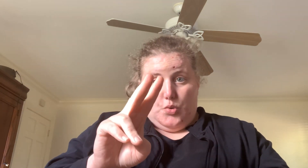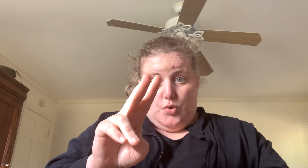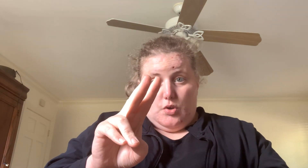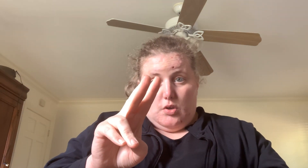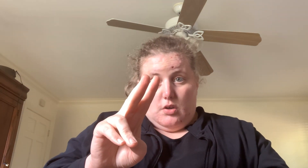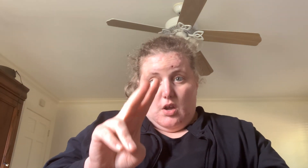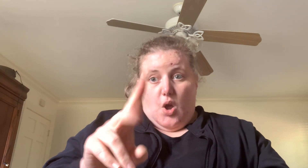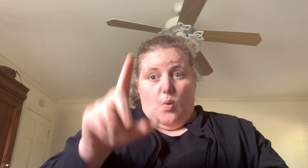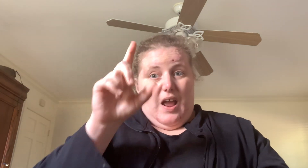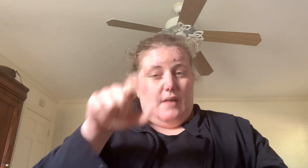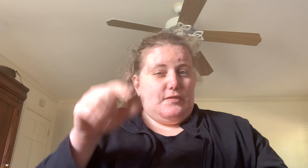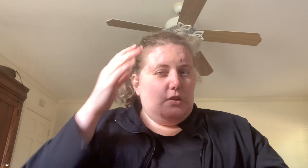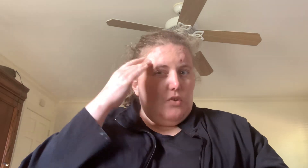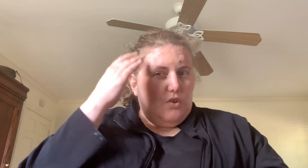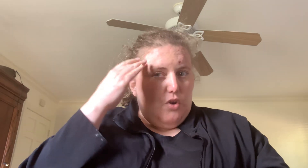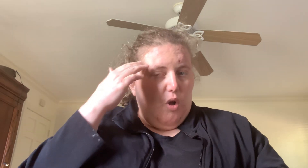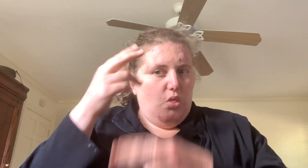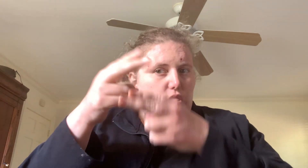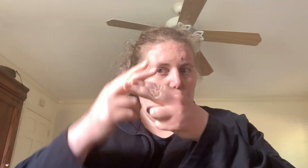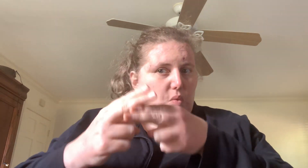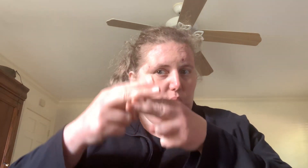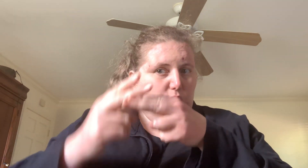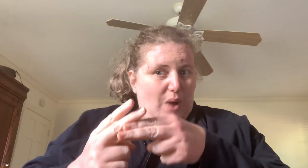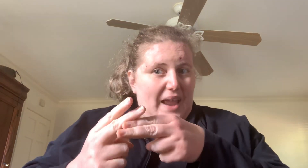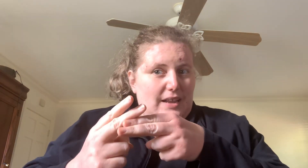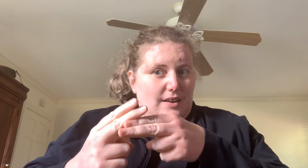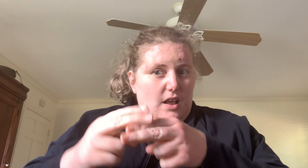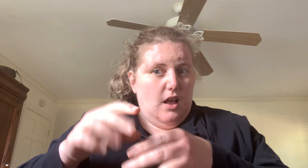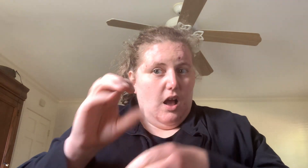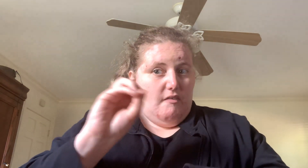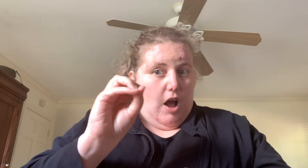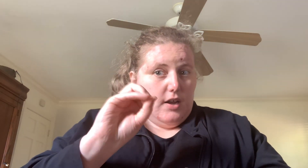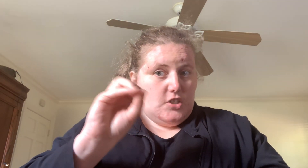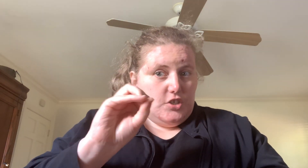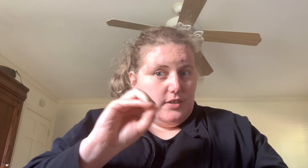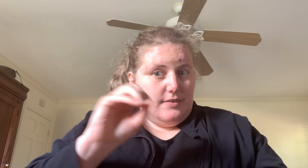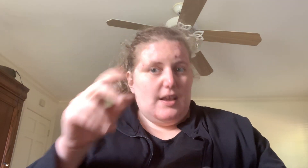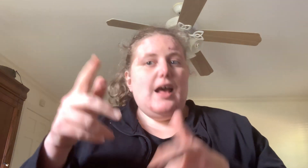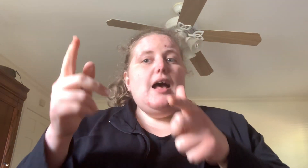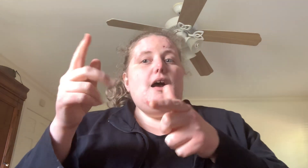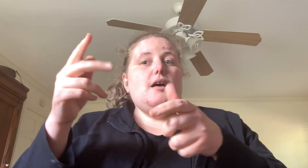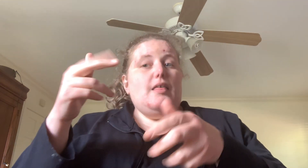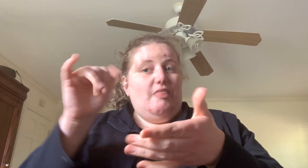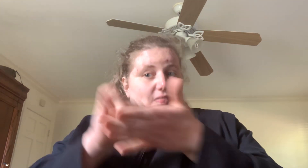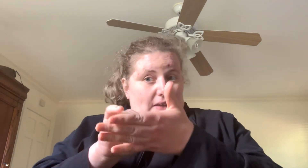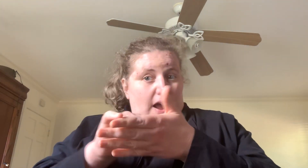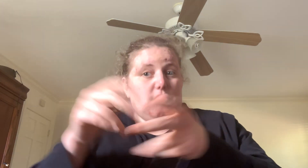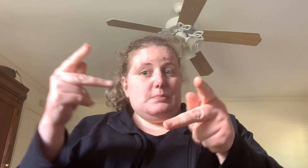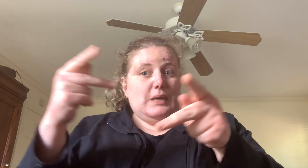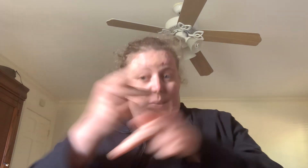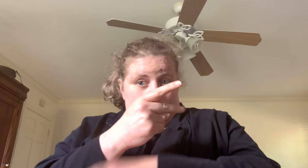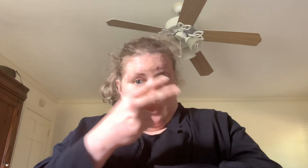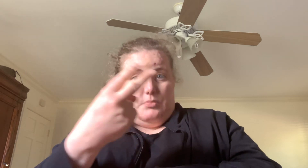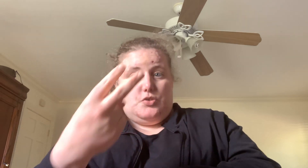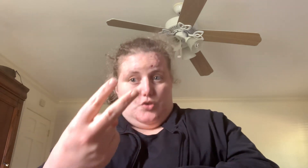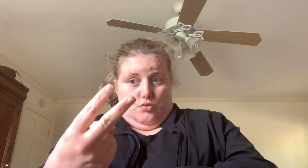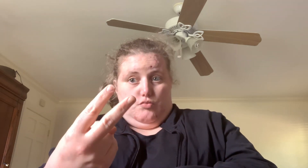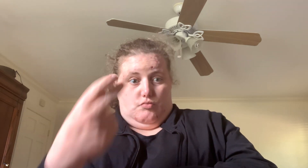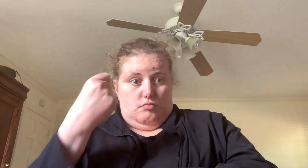So now we can proceed. We were given 78.2 grams of O2.